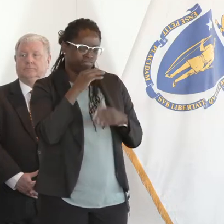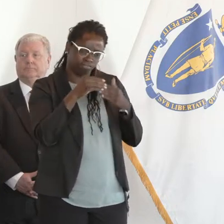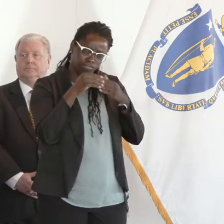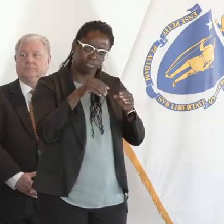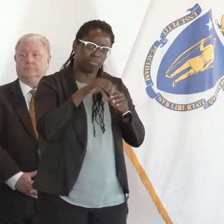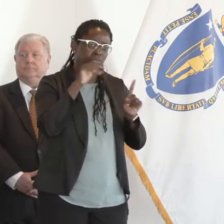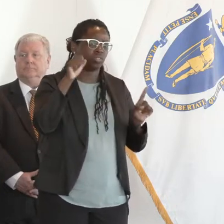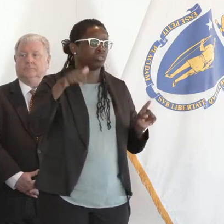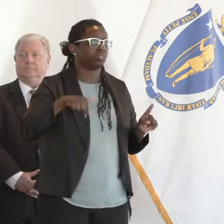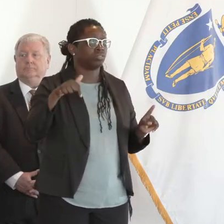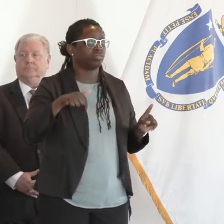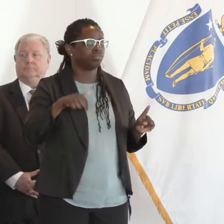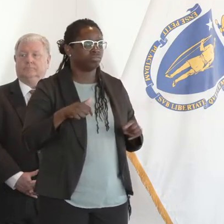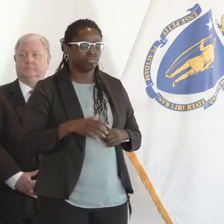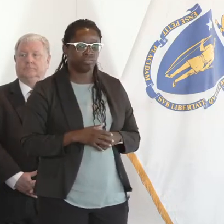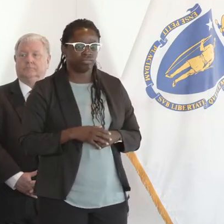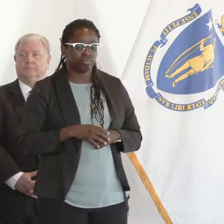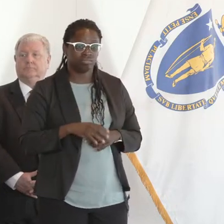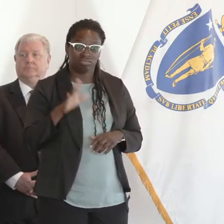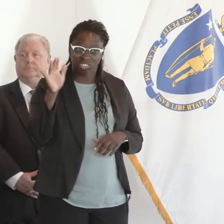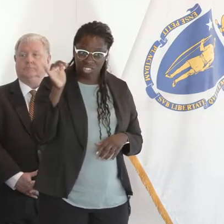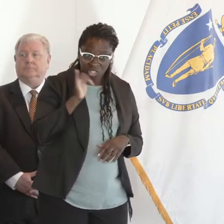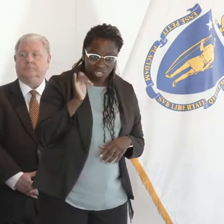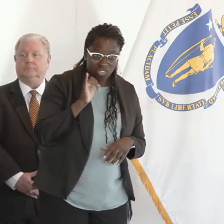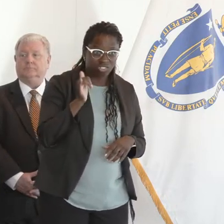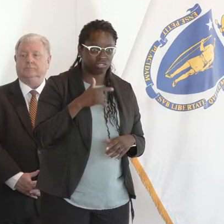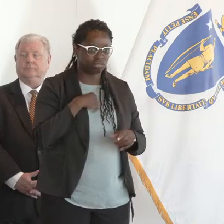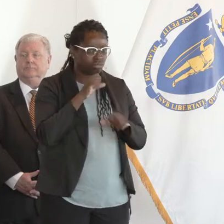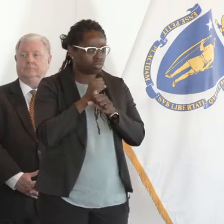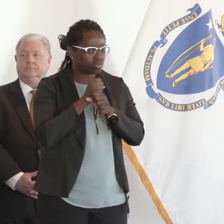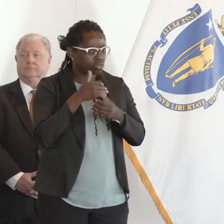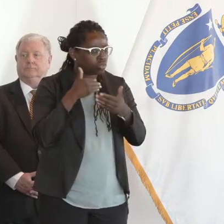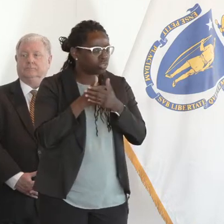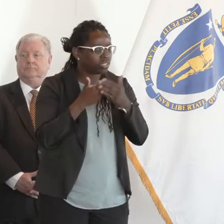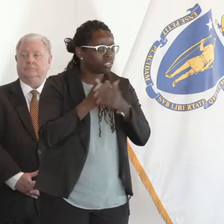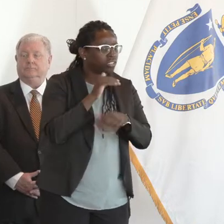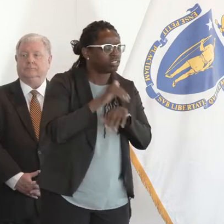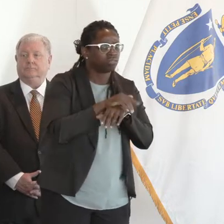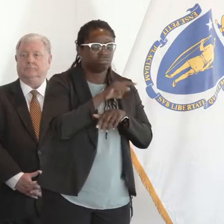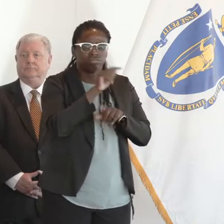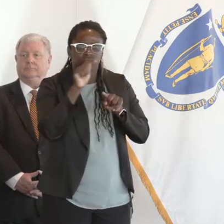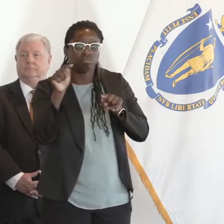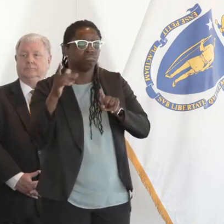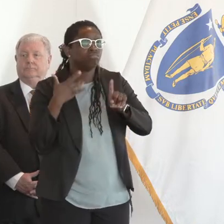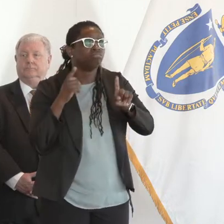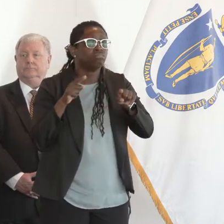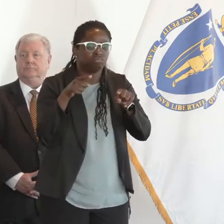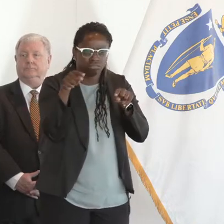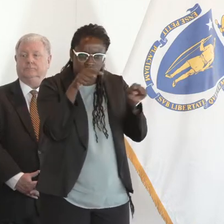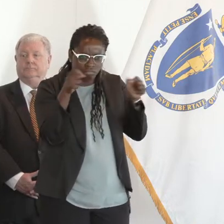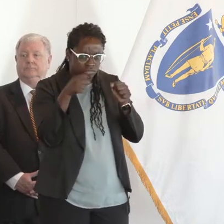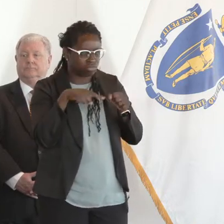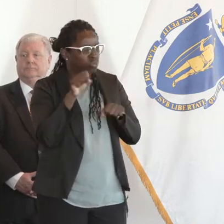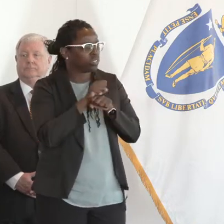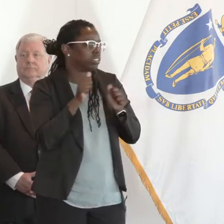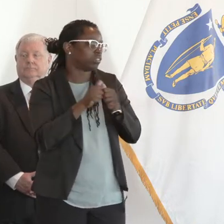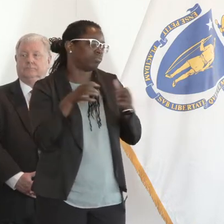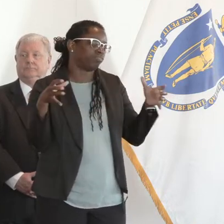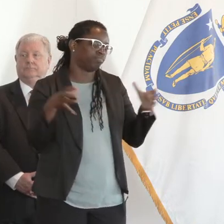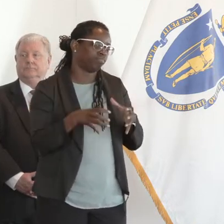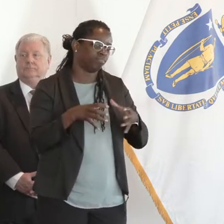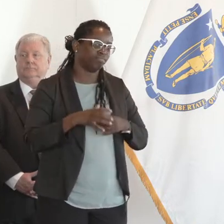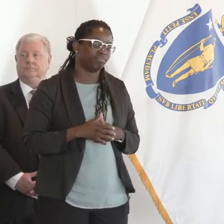to be working closely with our New England neighbors. We're really in this together. We really, really are, us New England